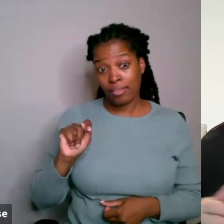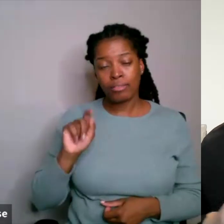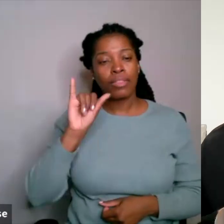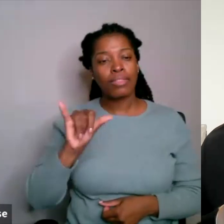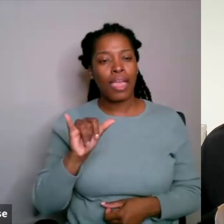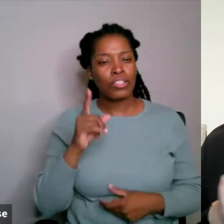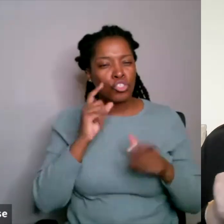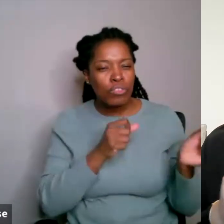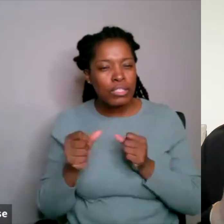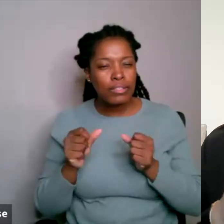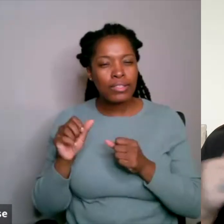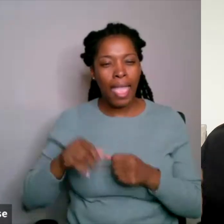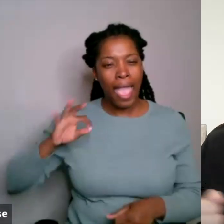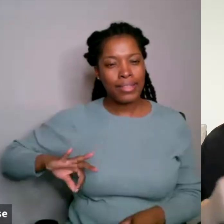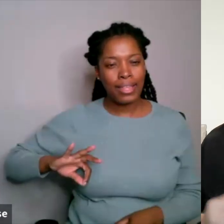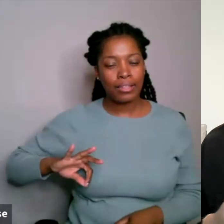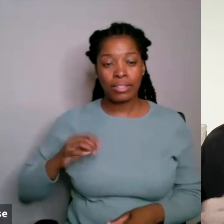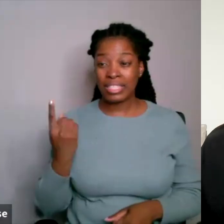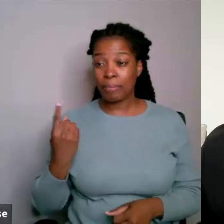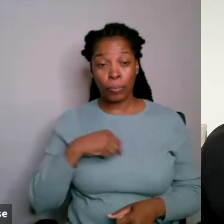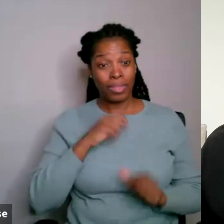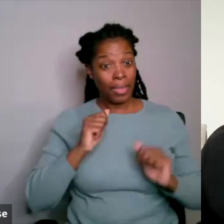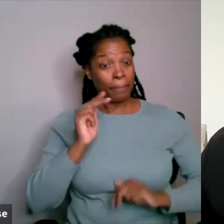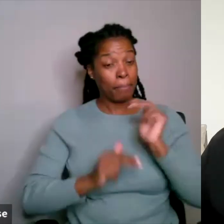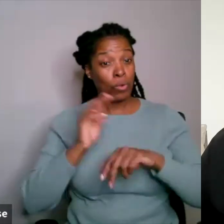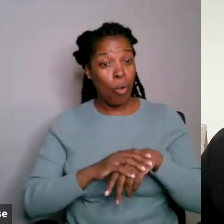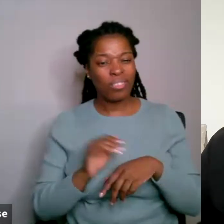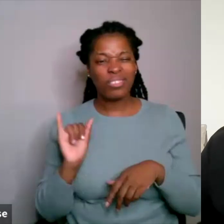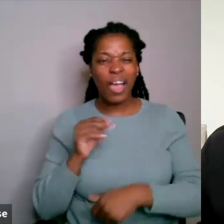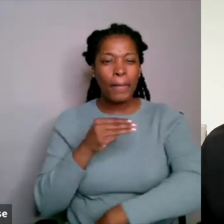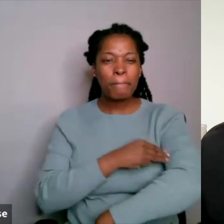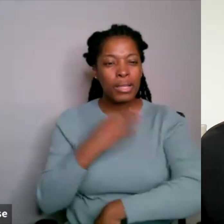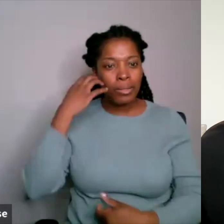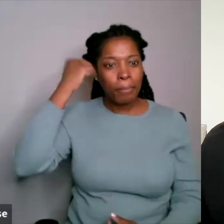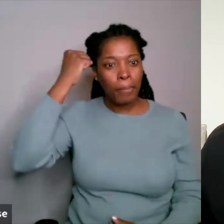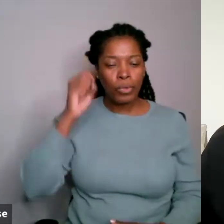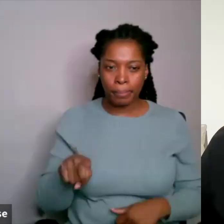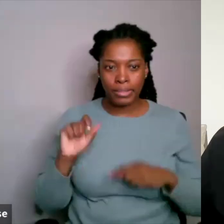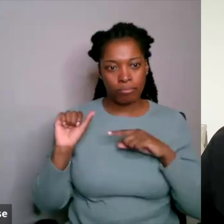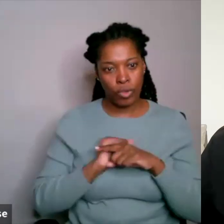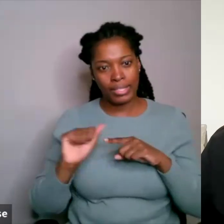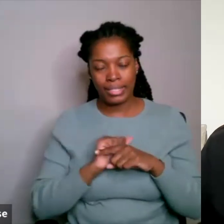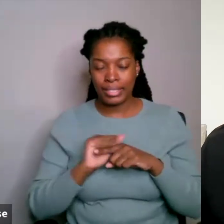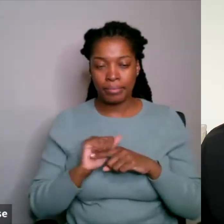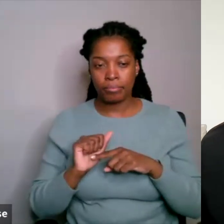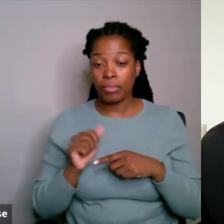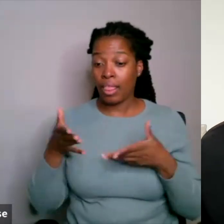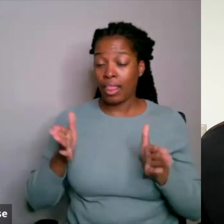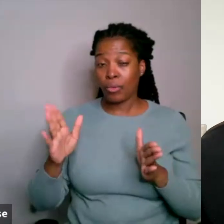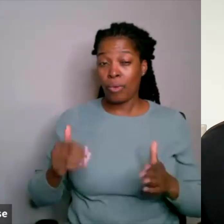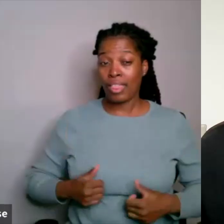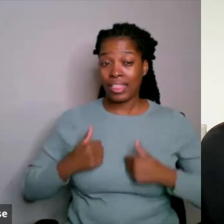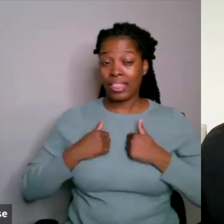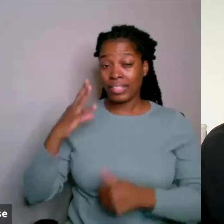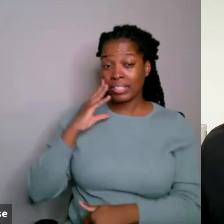build upon. It's like muscle memory. We have to practice it. Let your lived experience guide how you structure